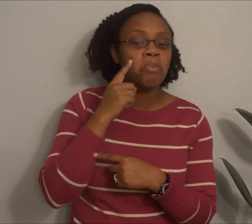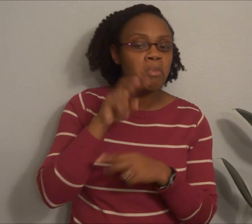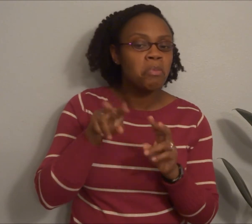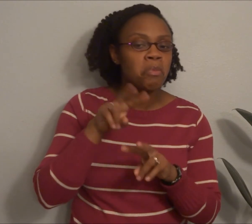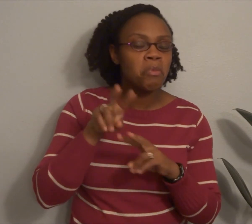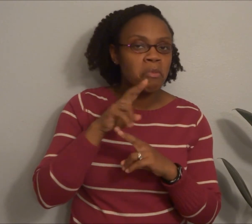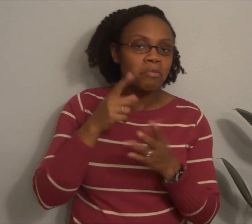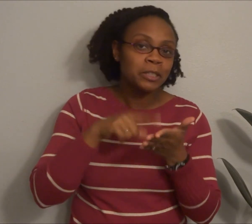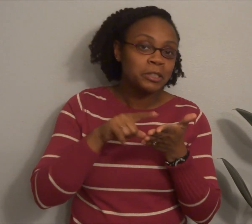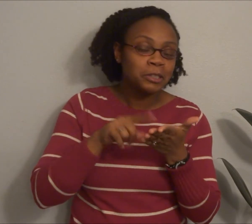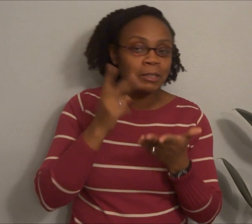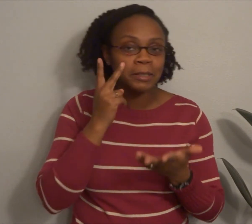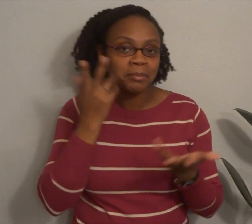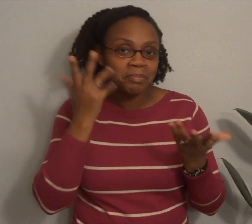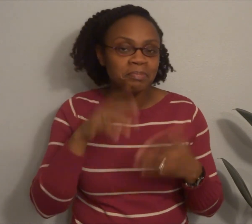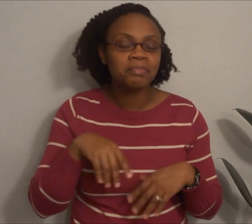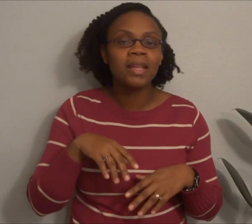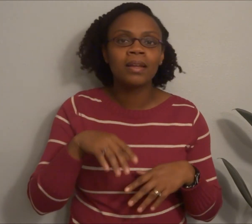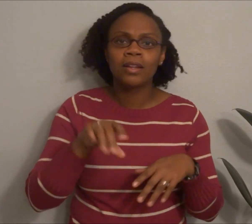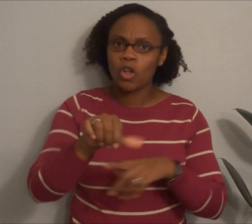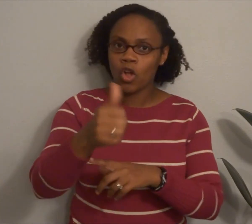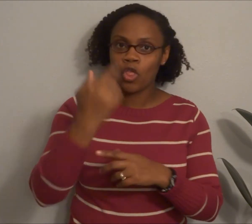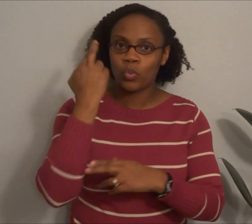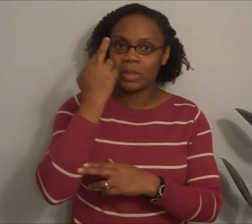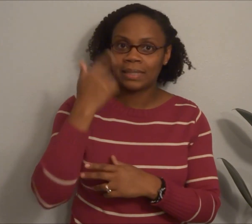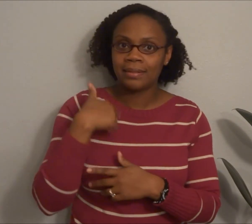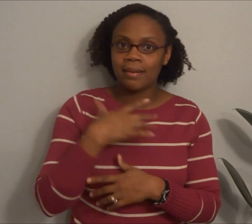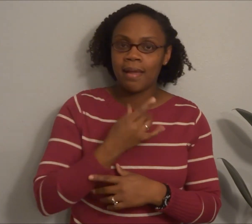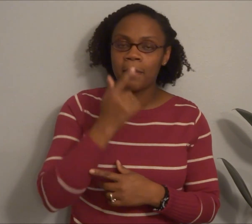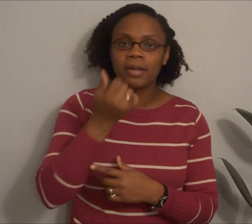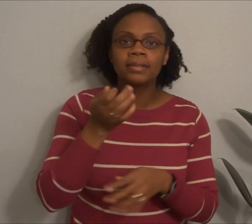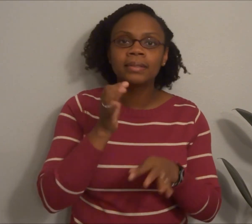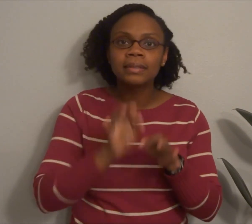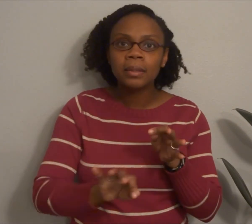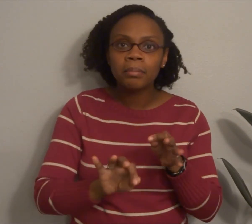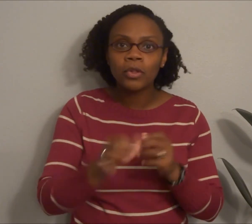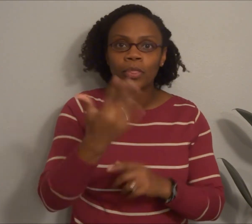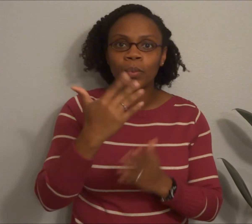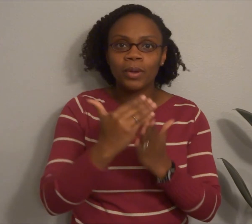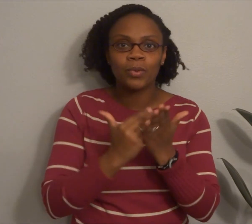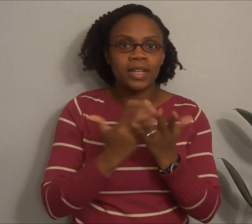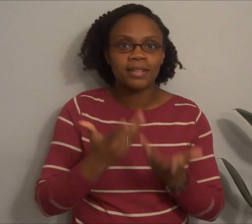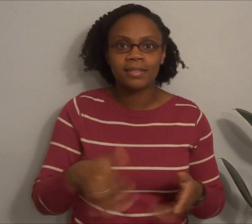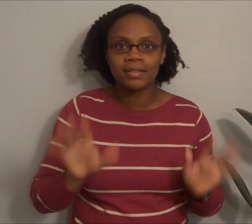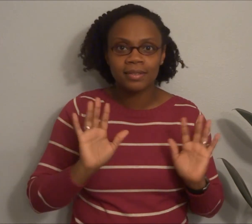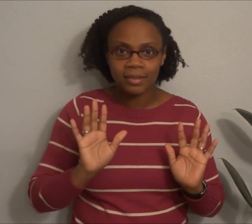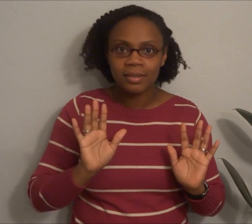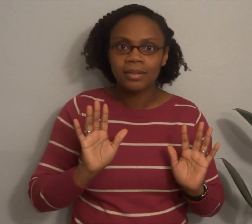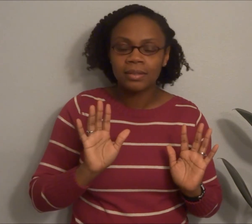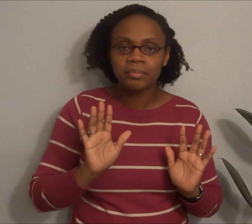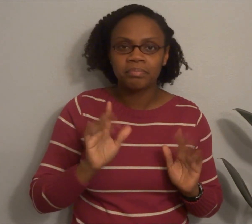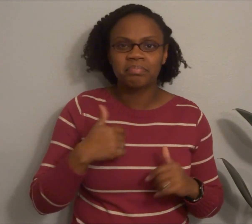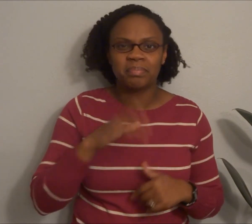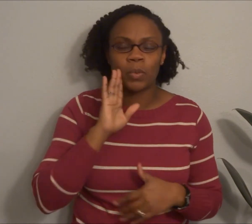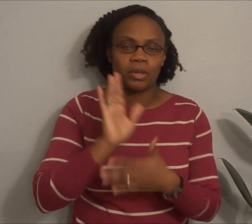thought was pretty cool, and I wanted to see how that works, so I checked it out. Now, the other reason that I really like this mix is because it's very simple. There are